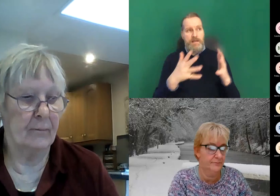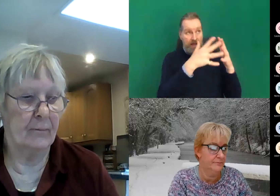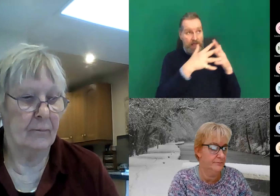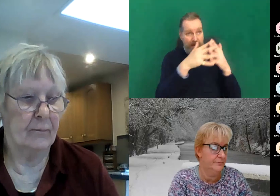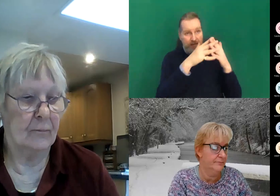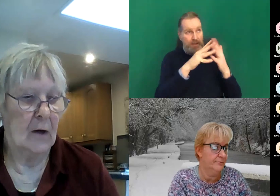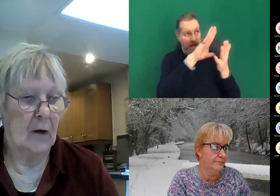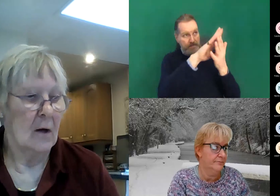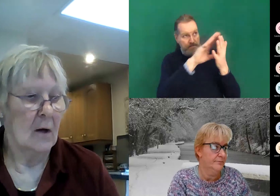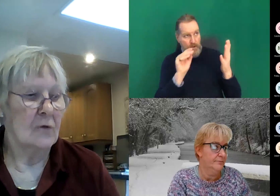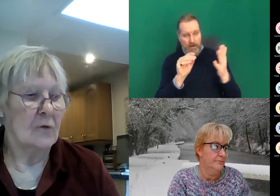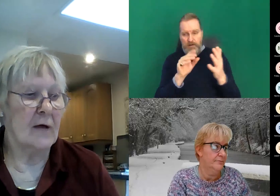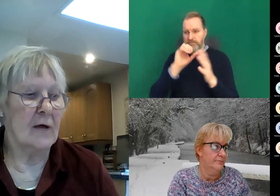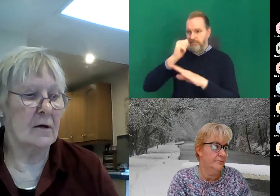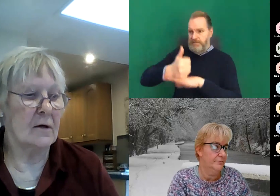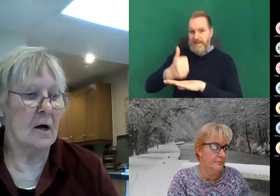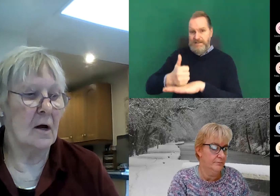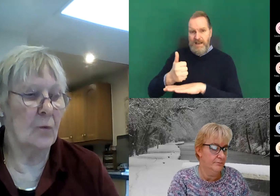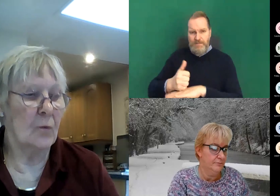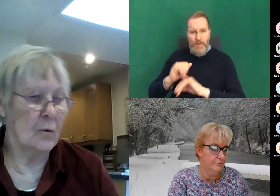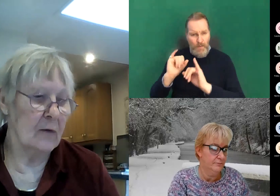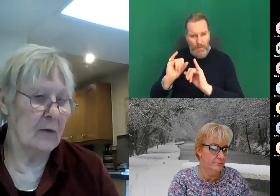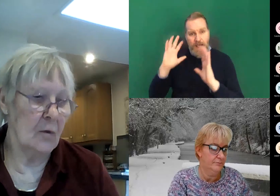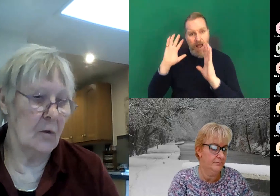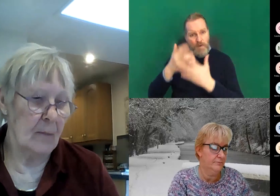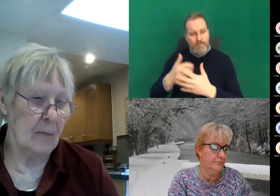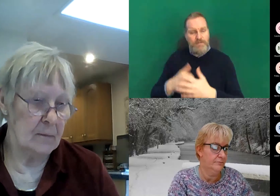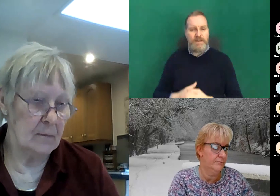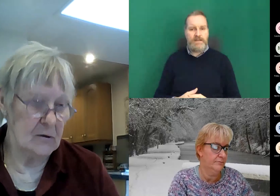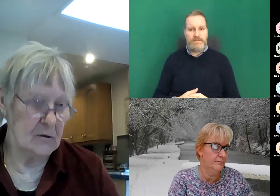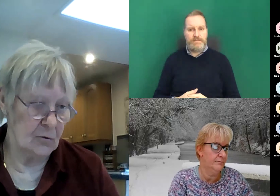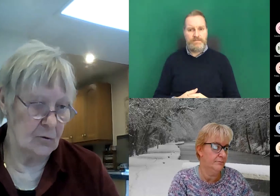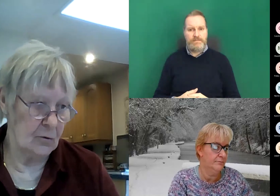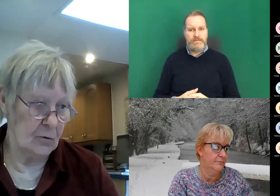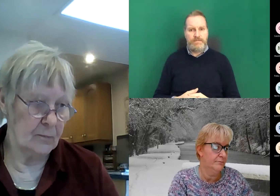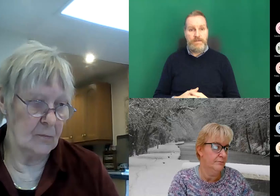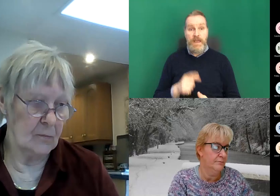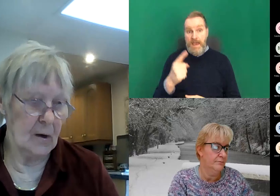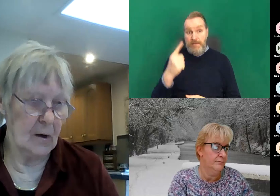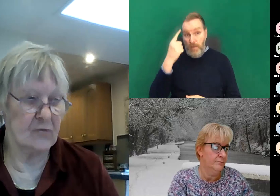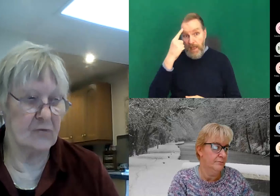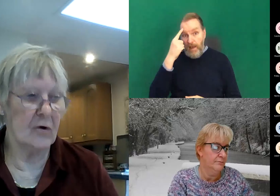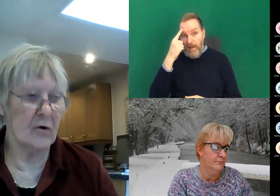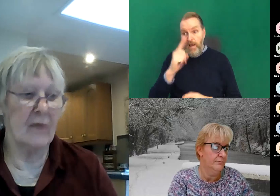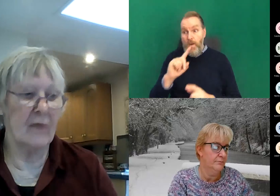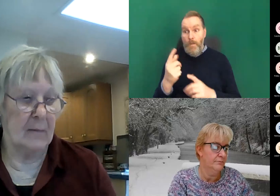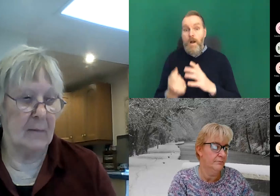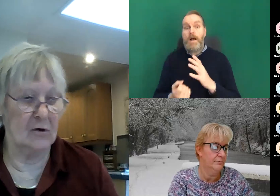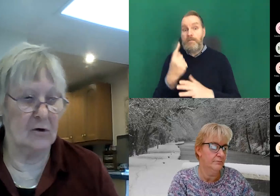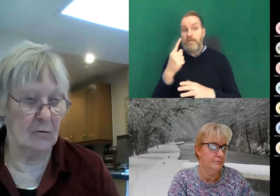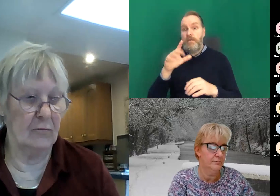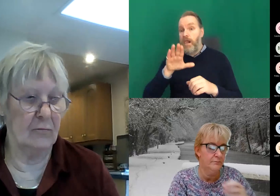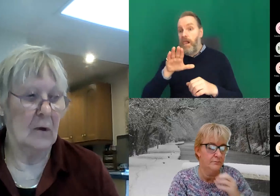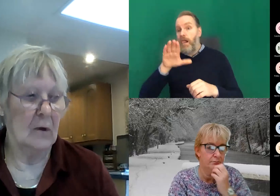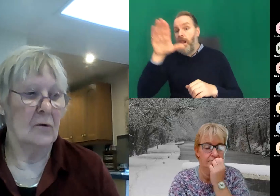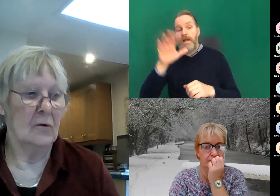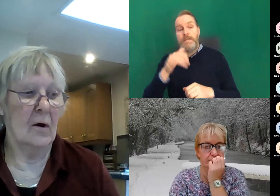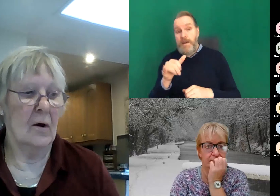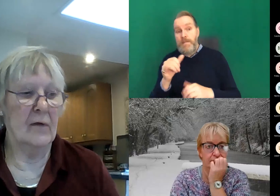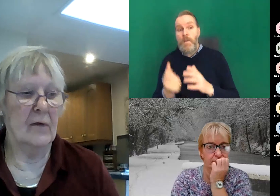alarming. To take an early warning of what might be in store, I strongly recommend you